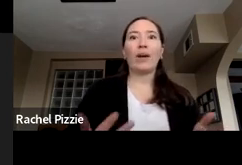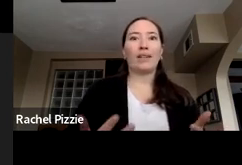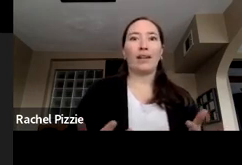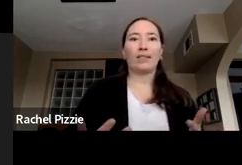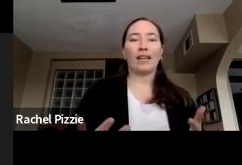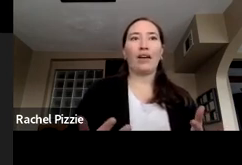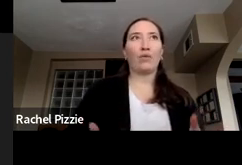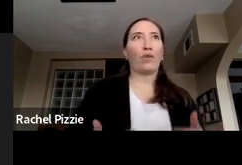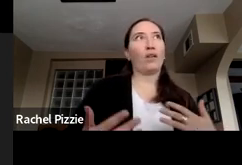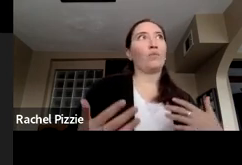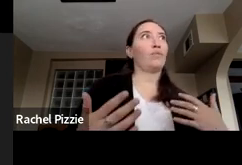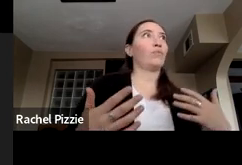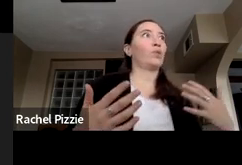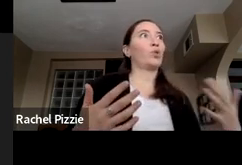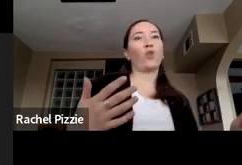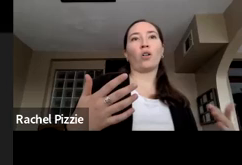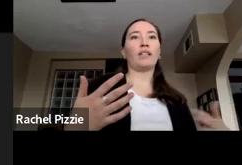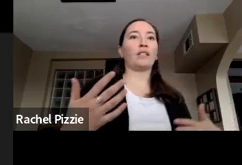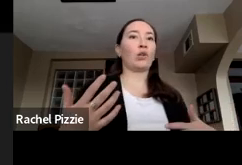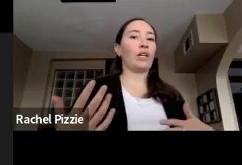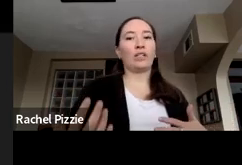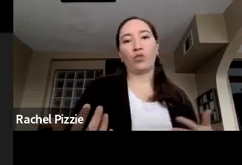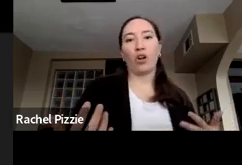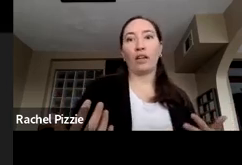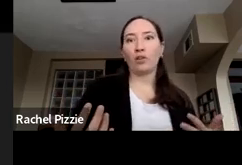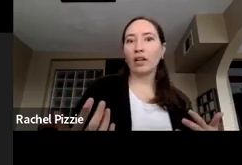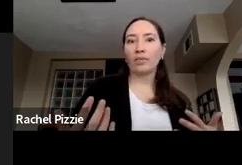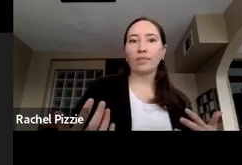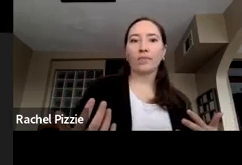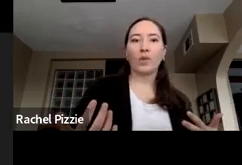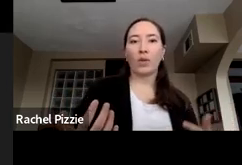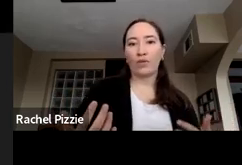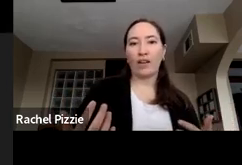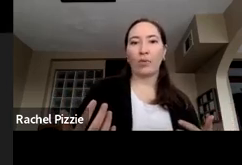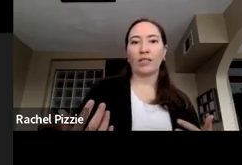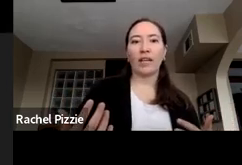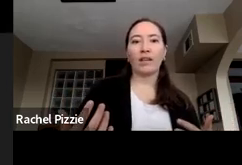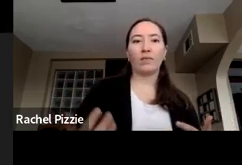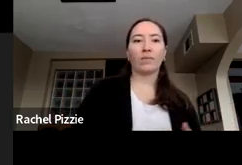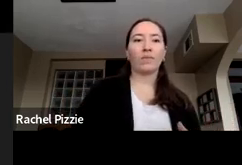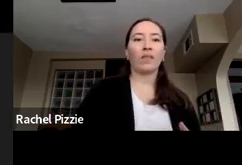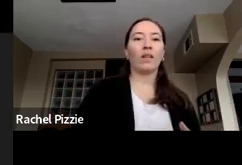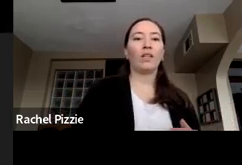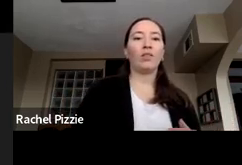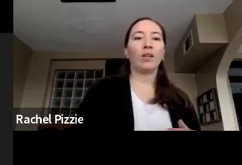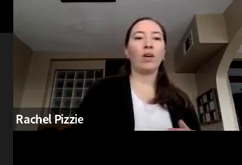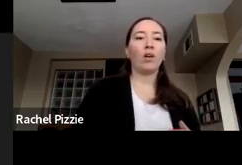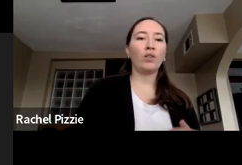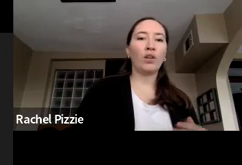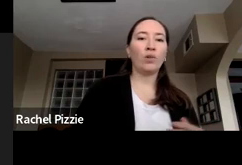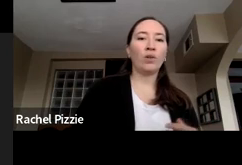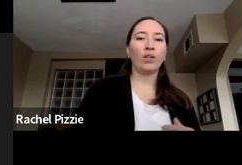Again, if you had a Likert scale from strongly disagree to strongly agree with a 5-point scale, you